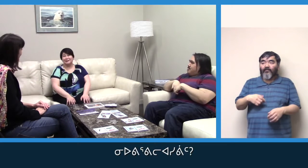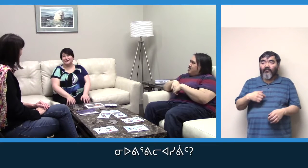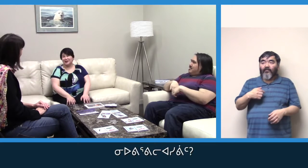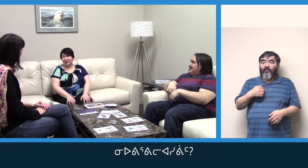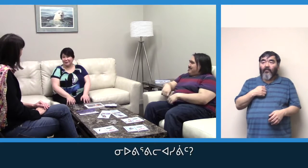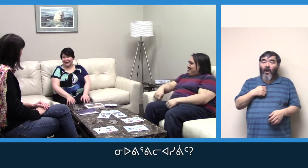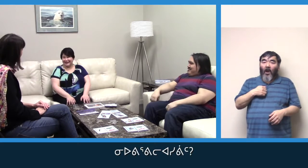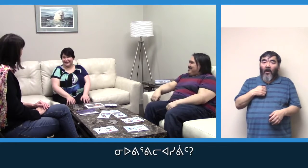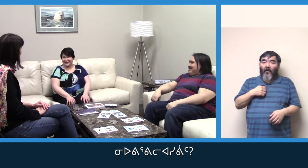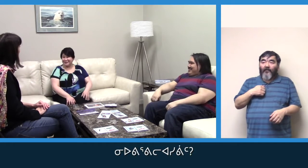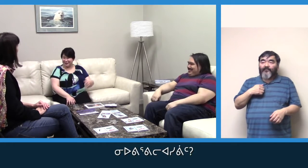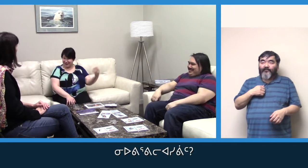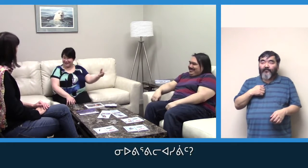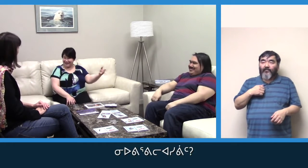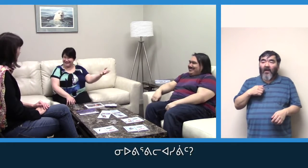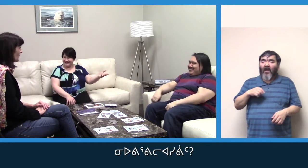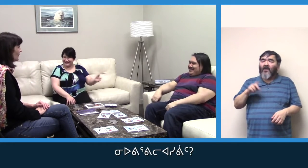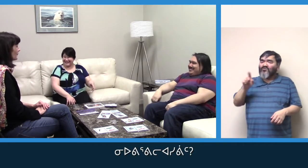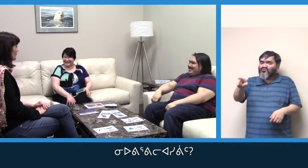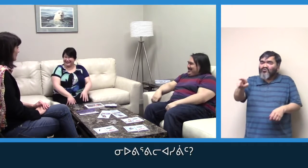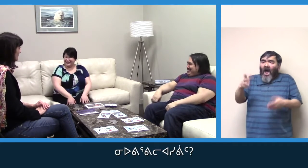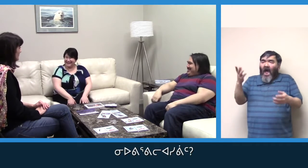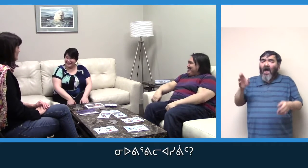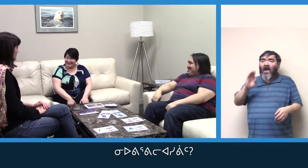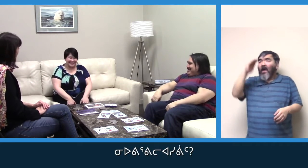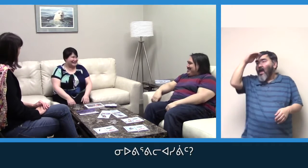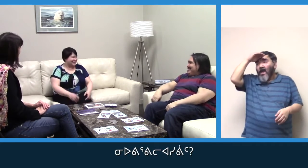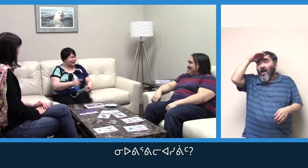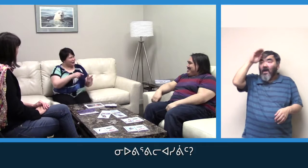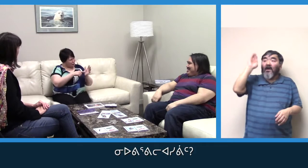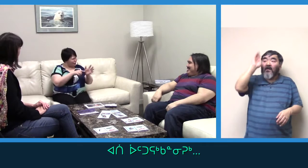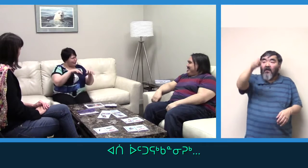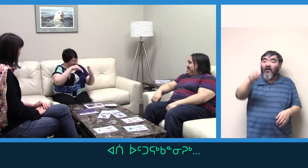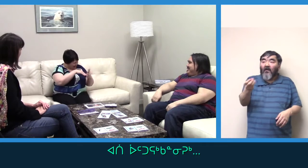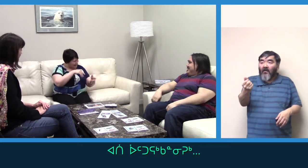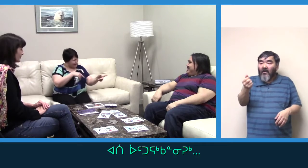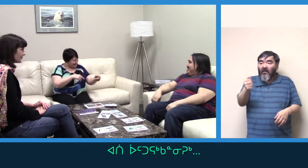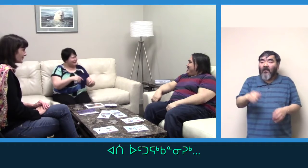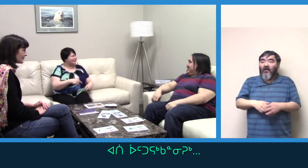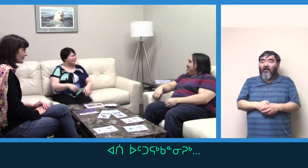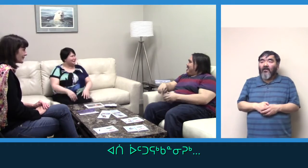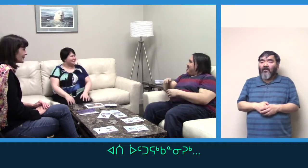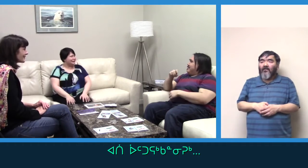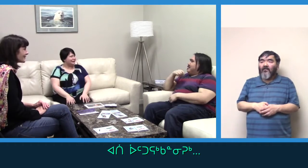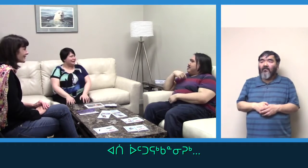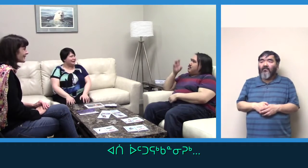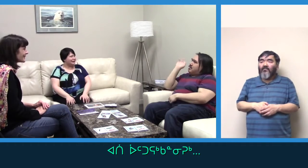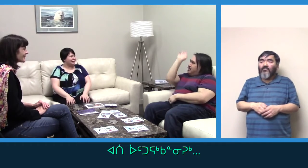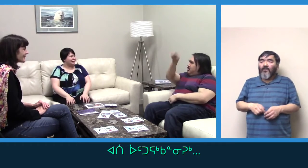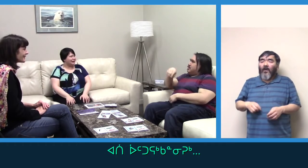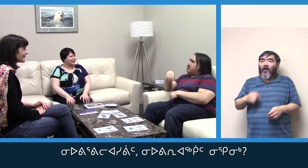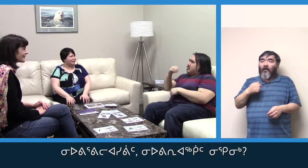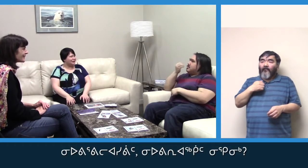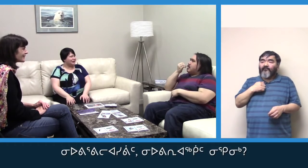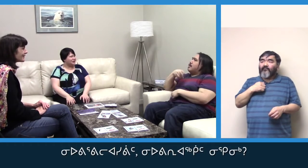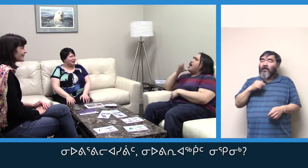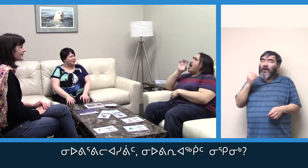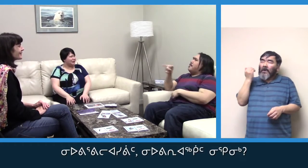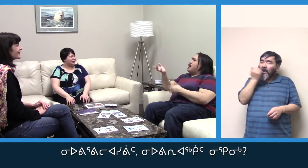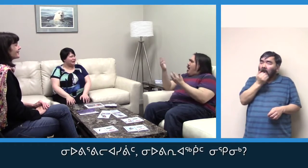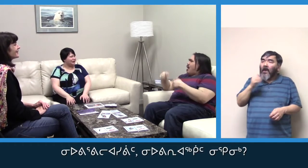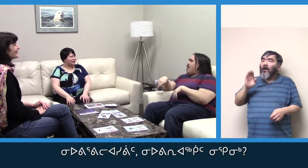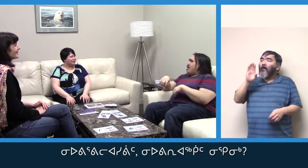Are you gonna go shopping? That's what she says. Do it again. Did you? Are you